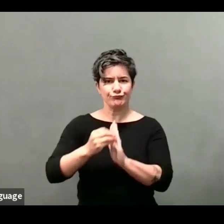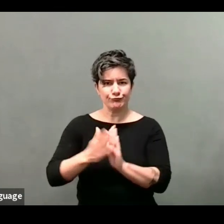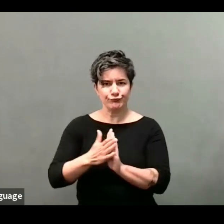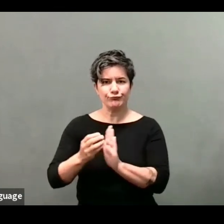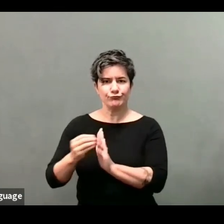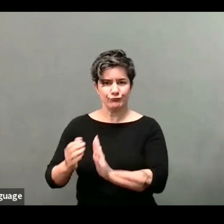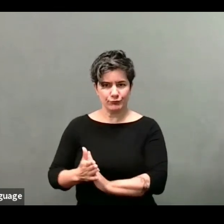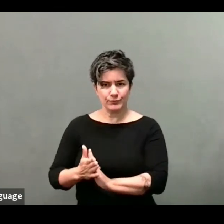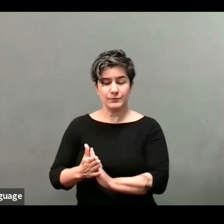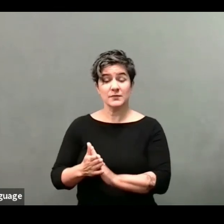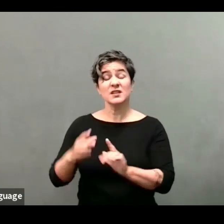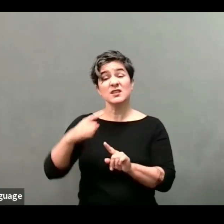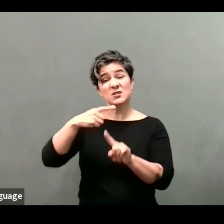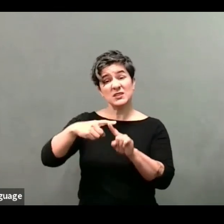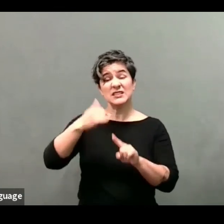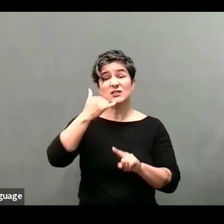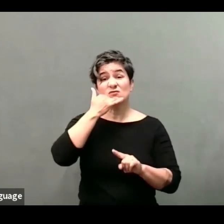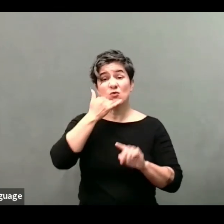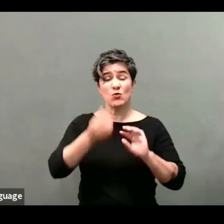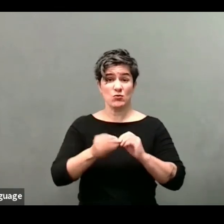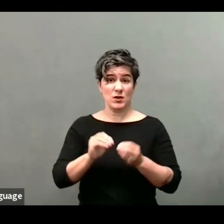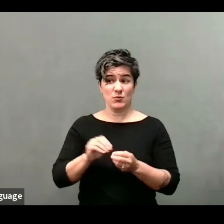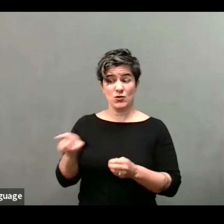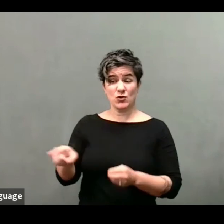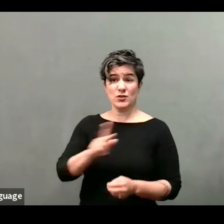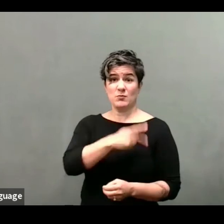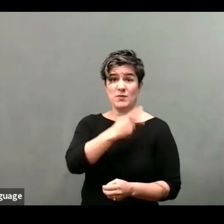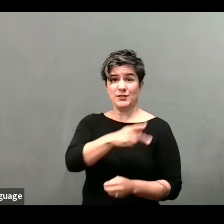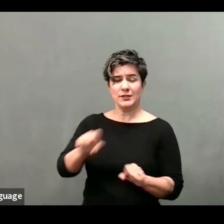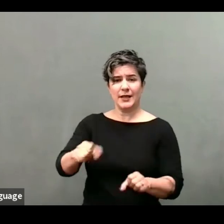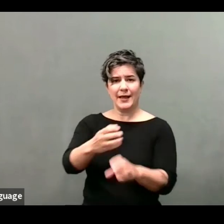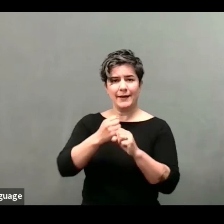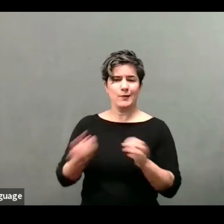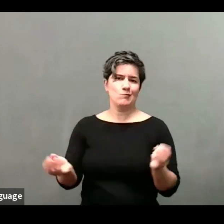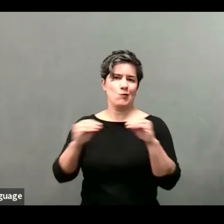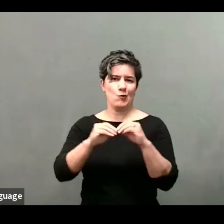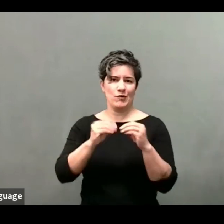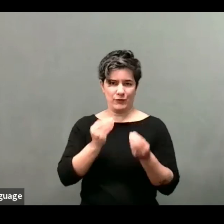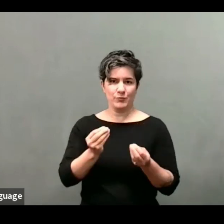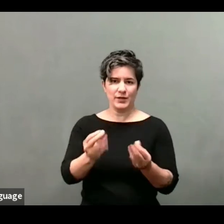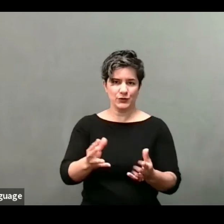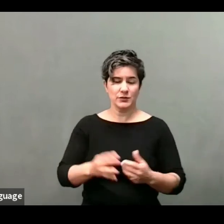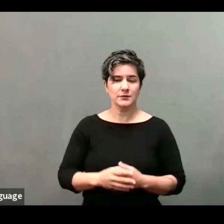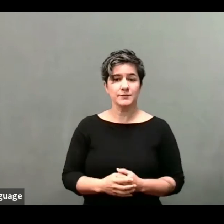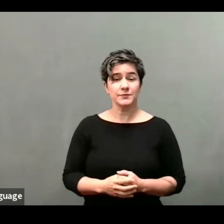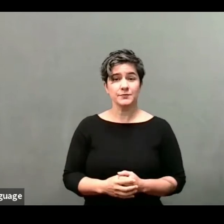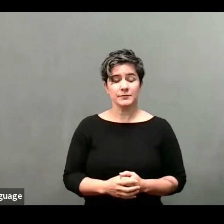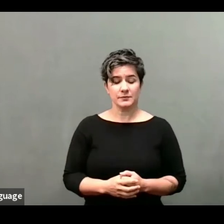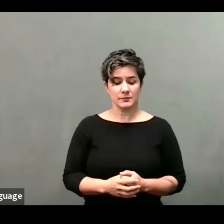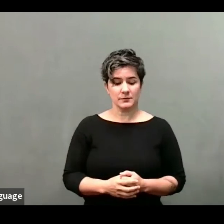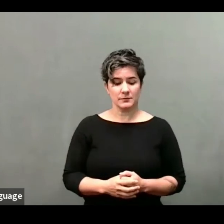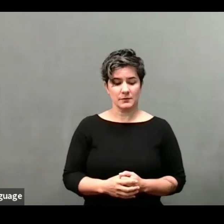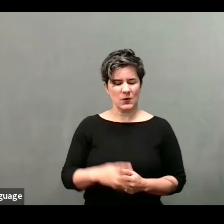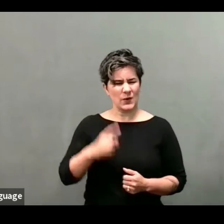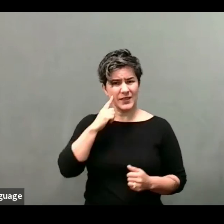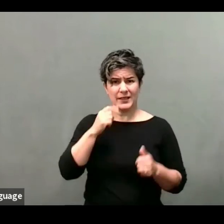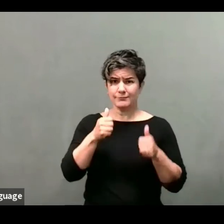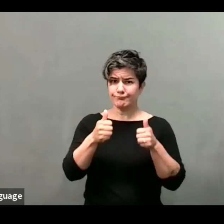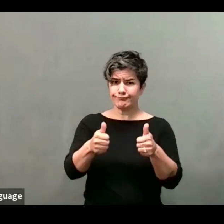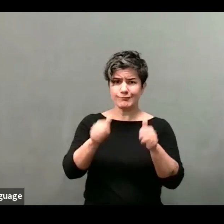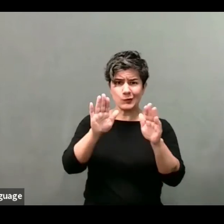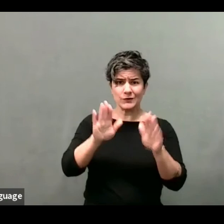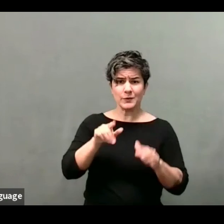retained on here. And there's a phone number where the patient can get more information. Now, what's I think is really great about this